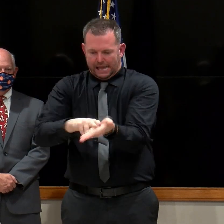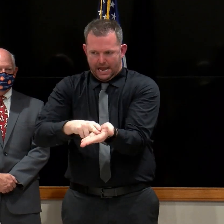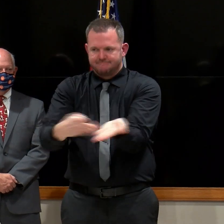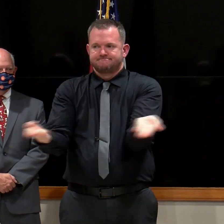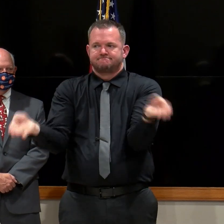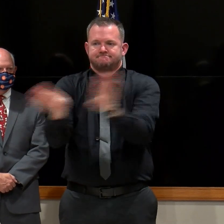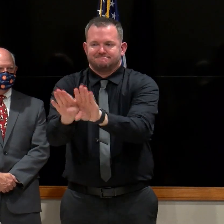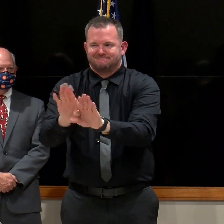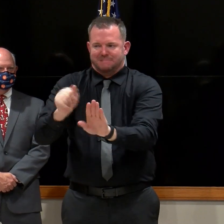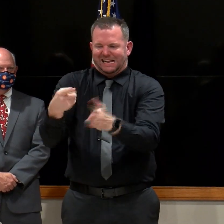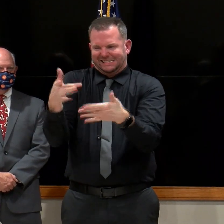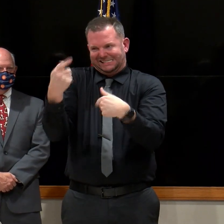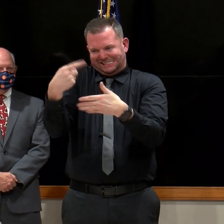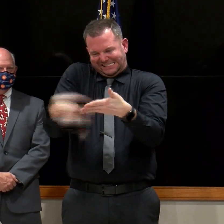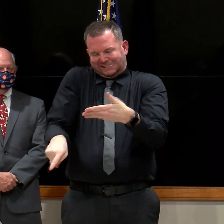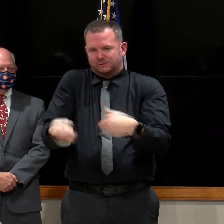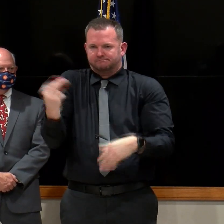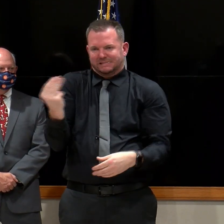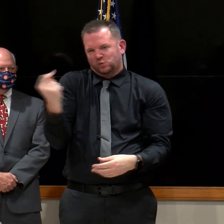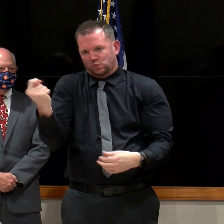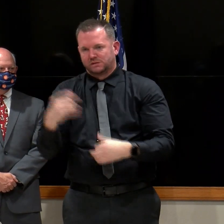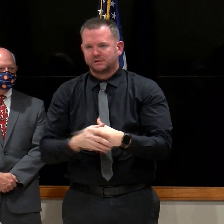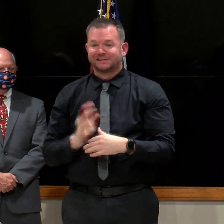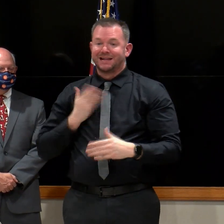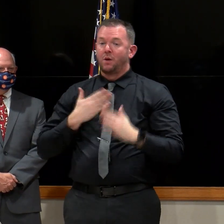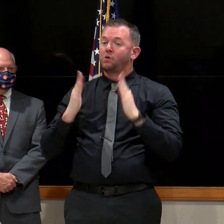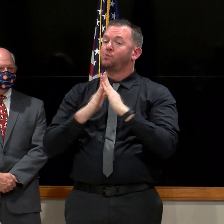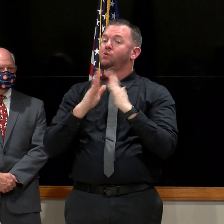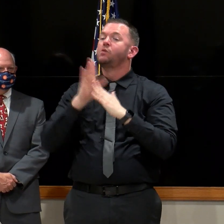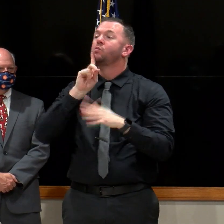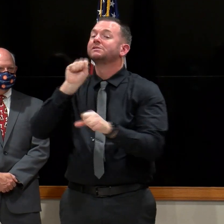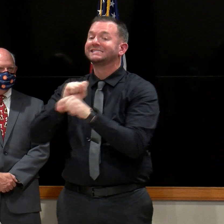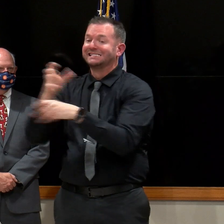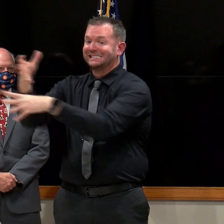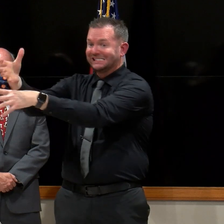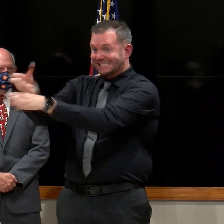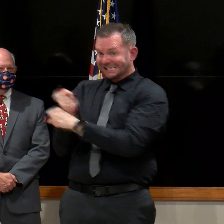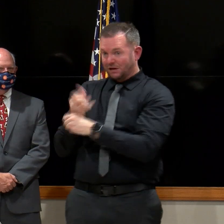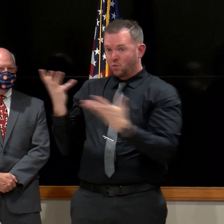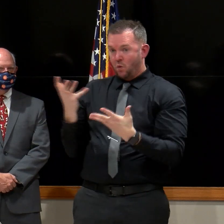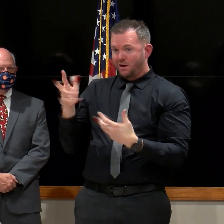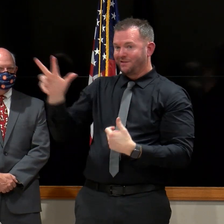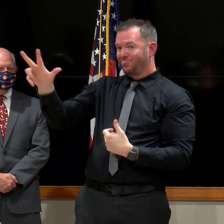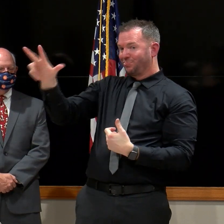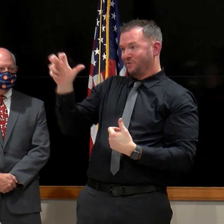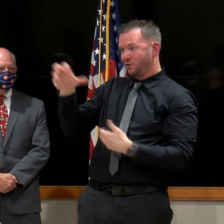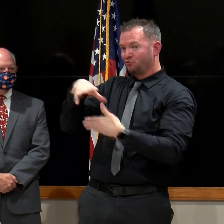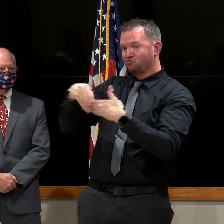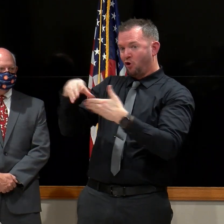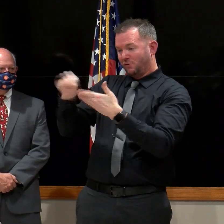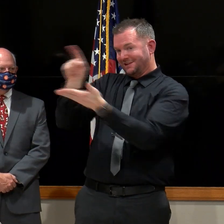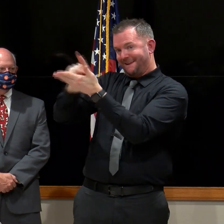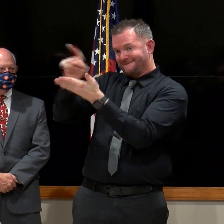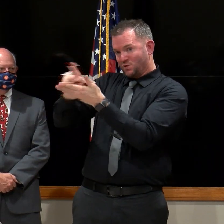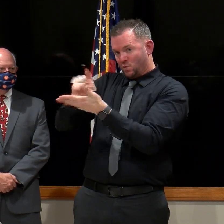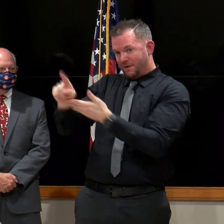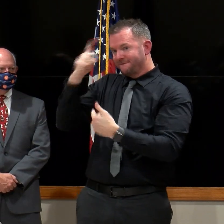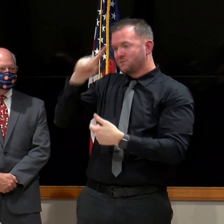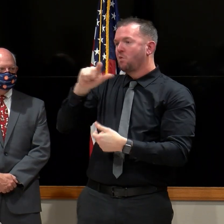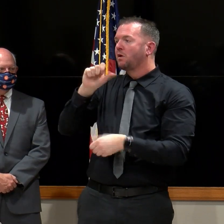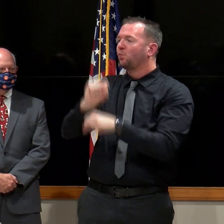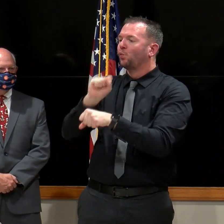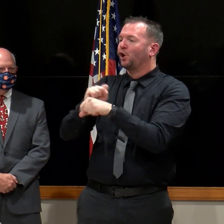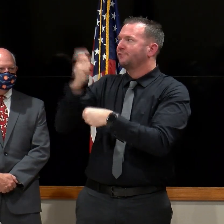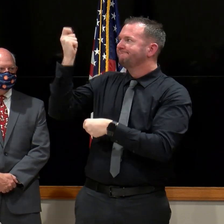our community will get the extra $300 per week on unemployment, which we passed, and everyone